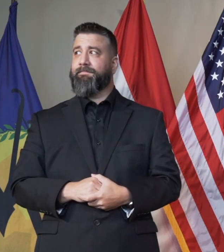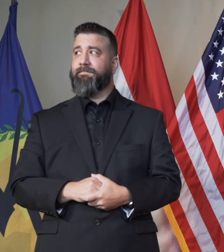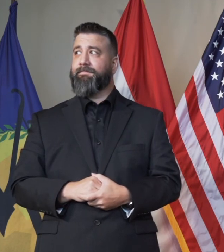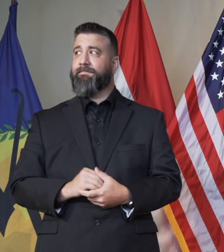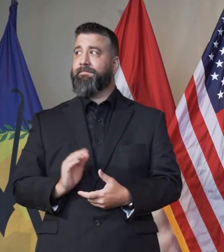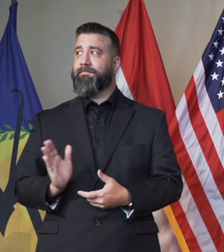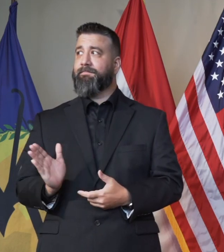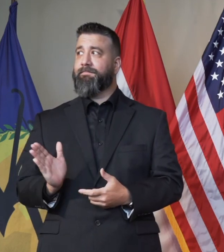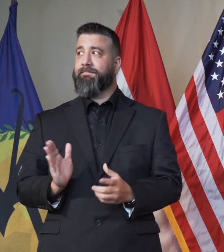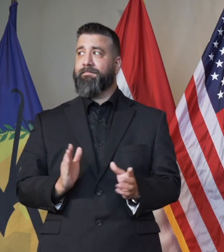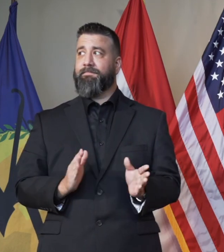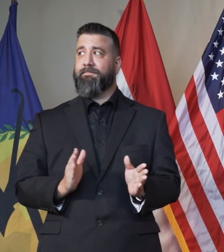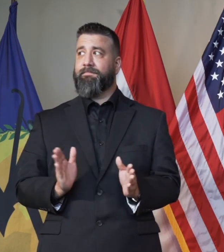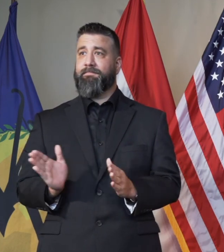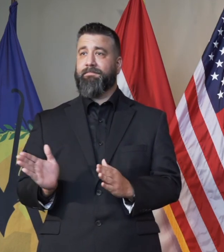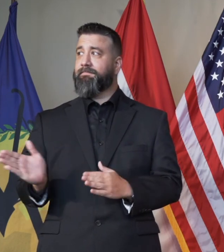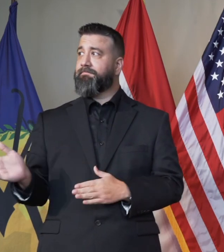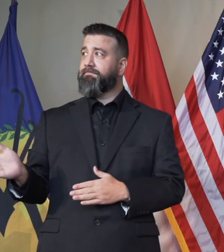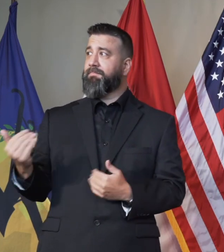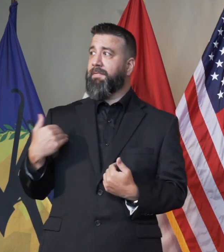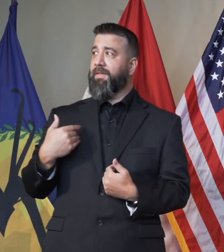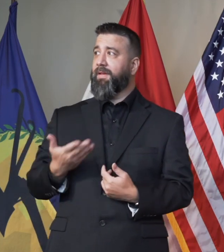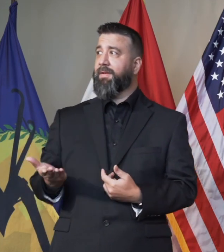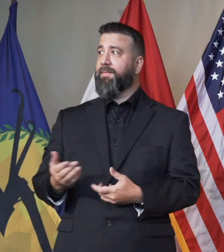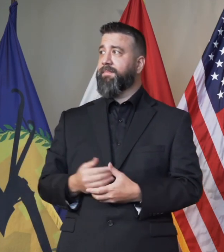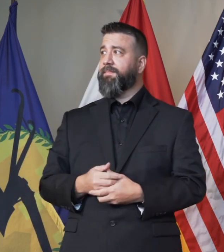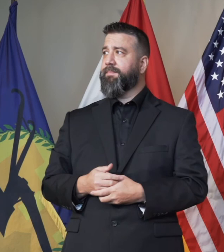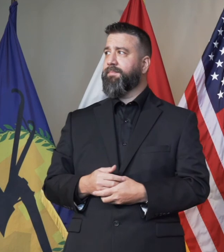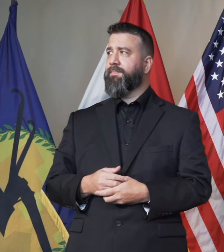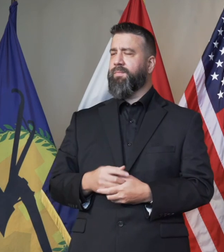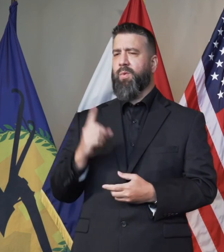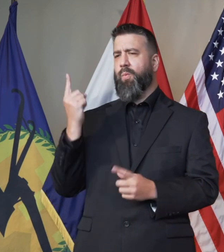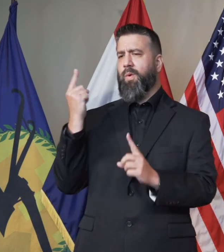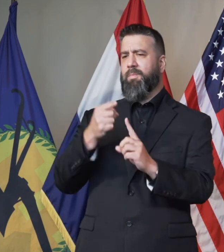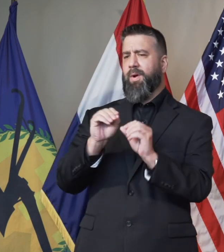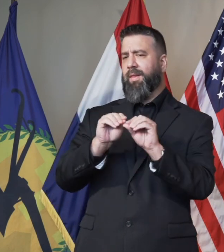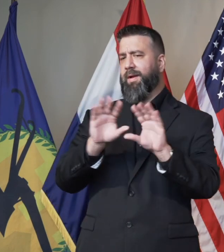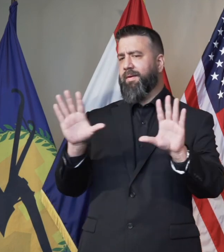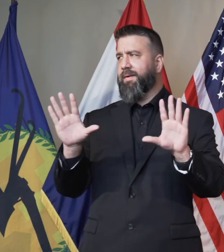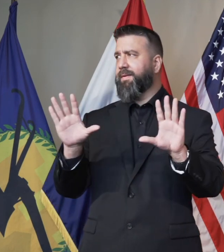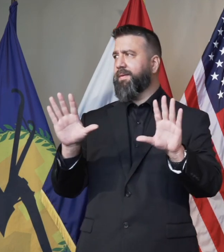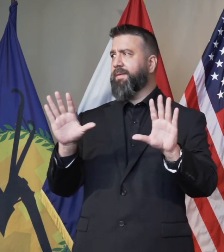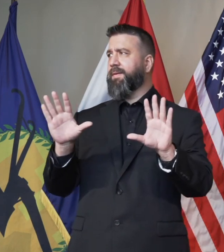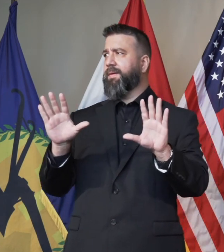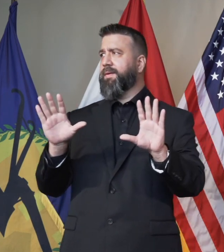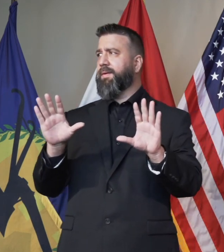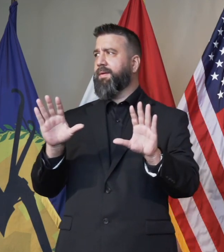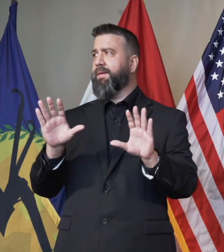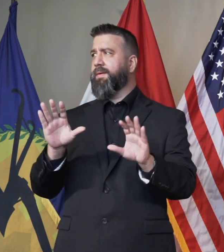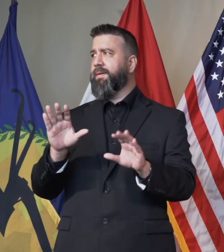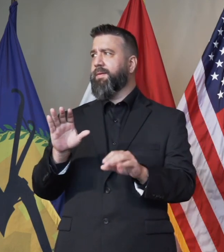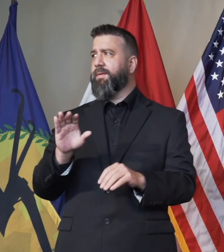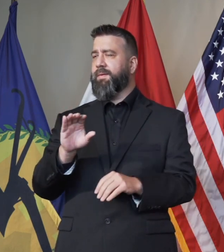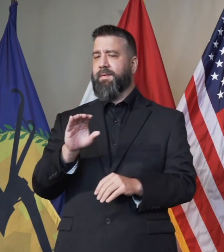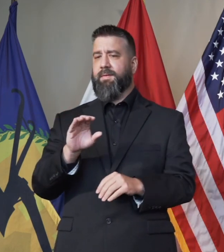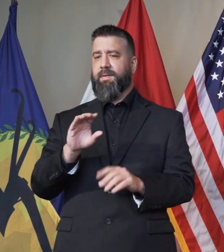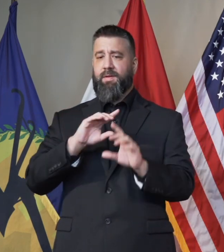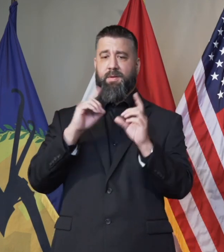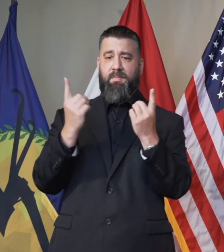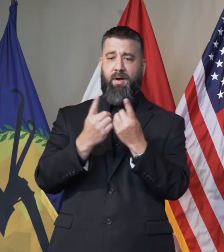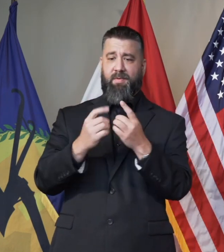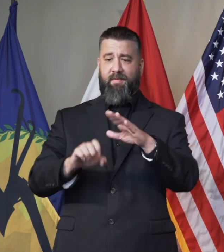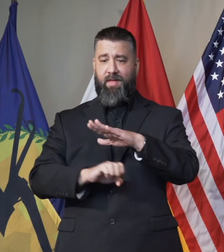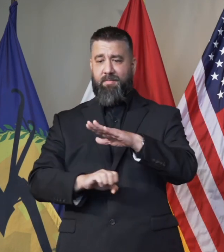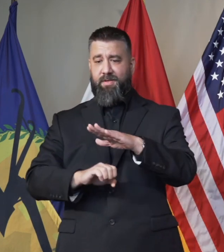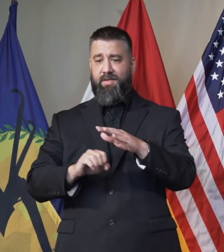Any other questions? Doug, anything? Just one point of clarification. So the DESE match, the state match